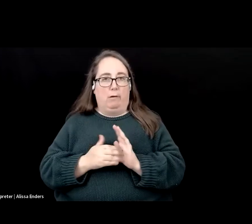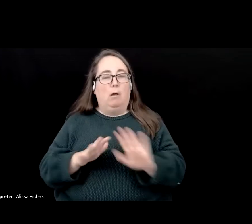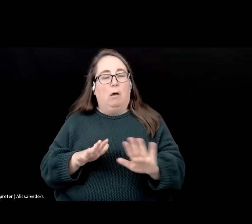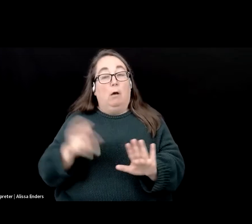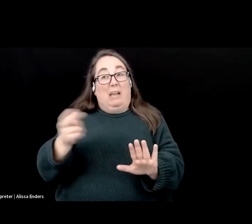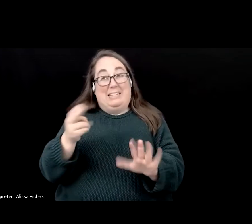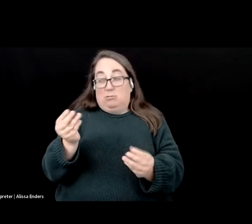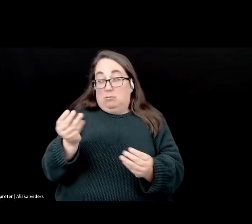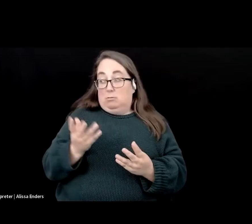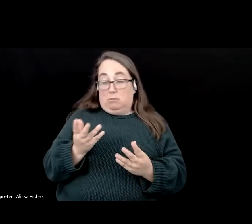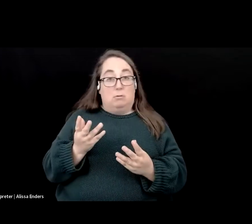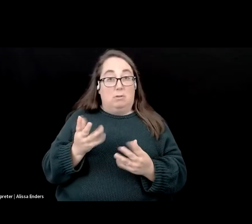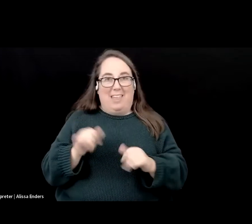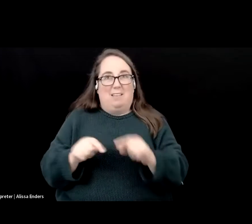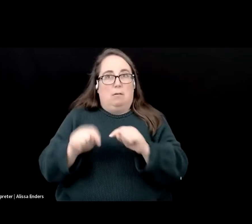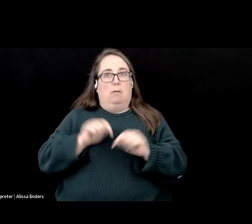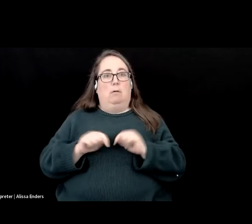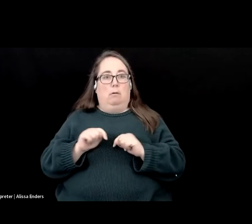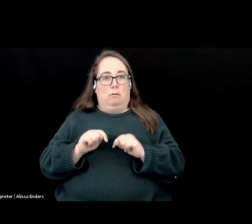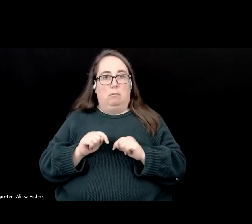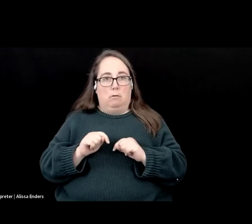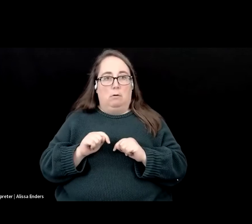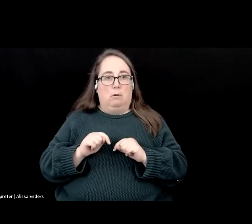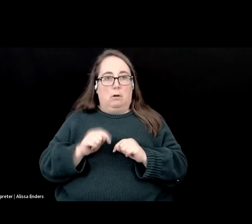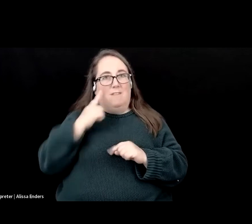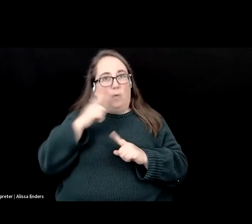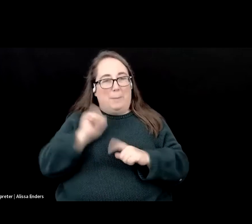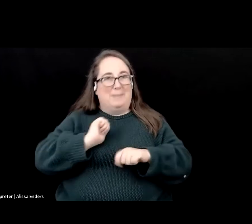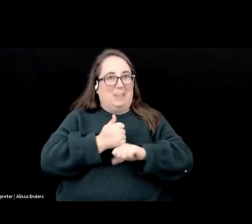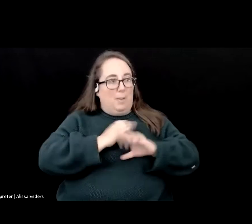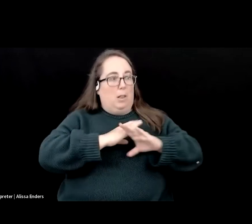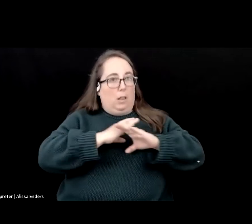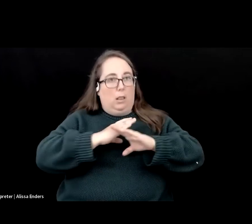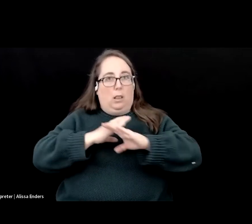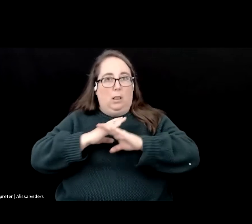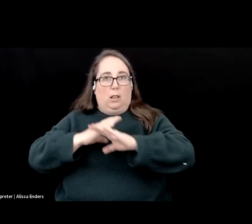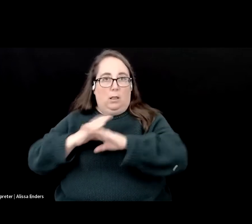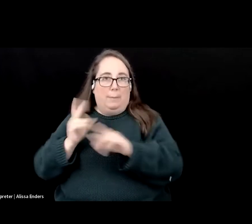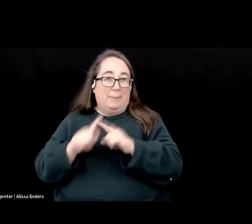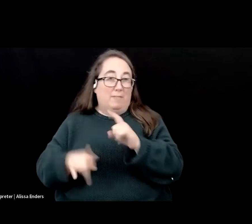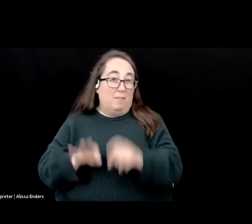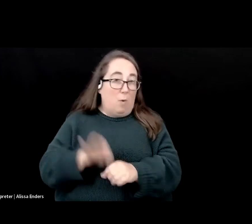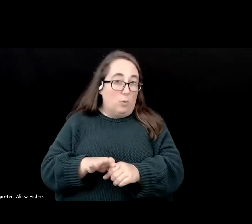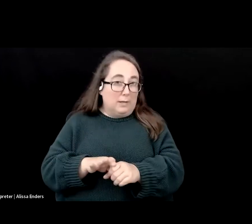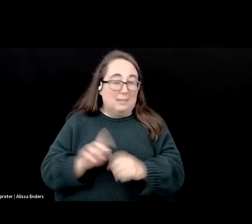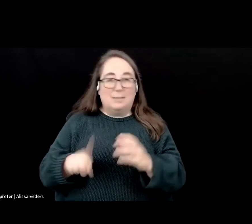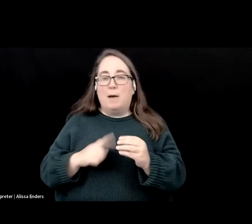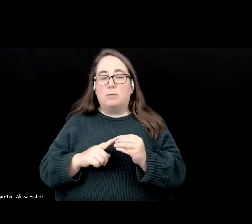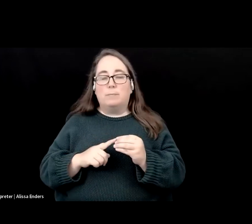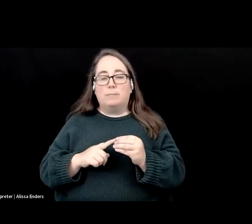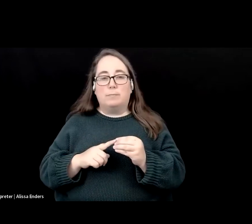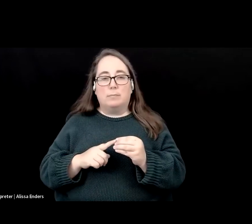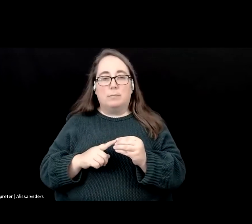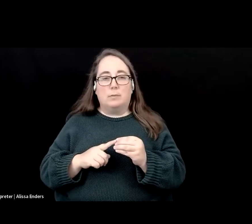is that those steps back in terms of people putting impediments in the way of folks being able to vote, it's about